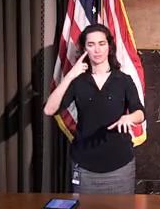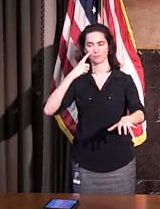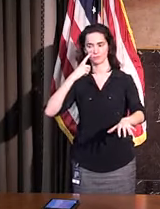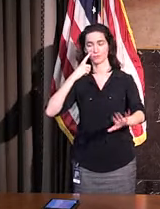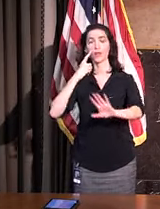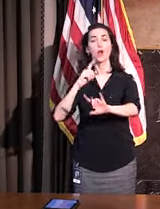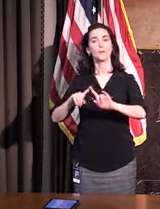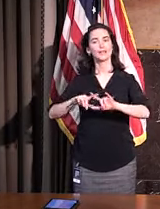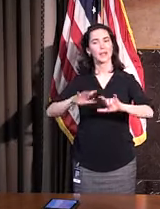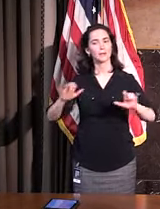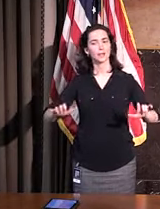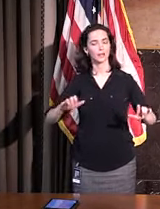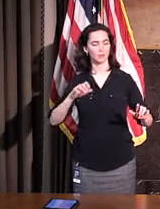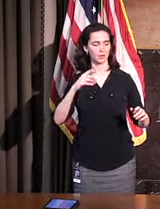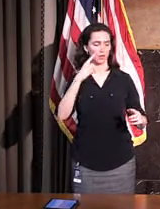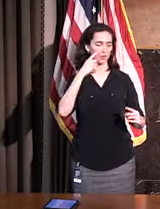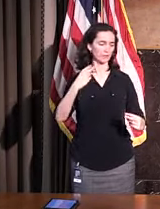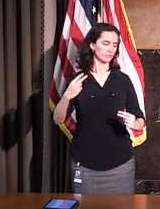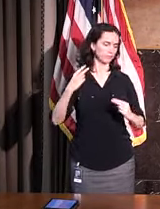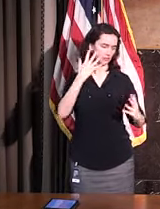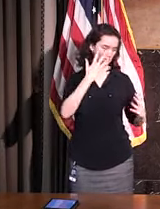ahead. There's no question about that.